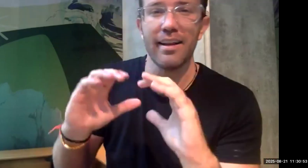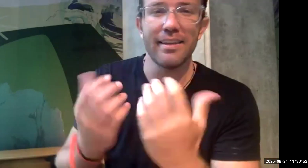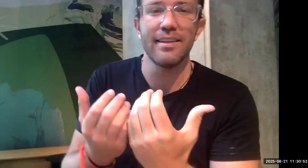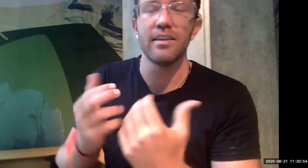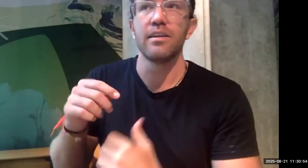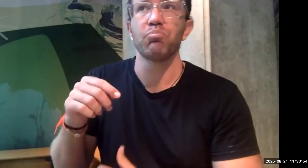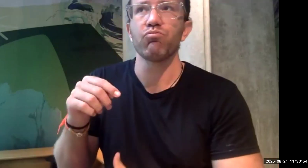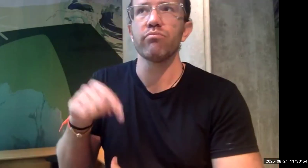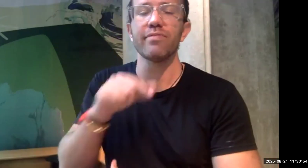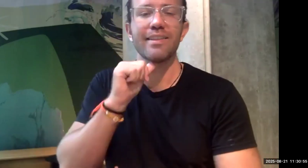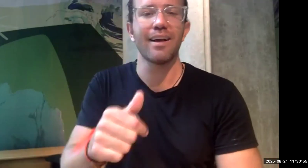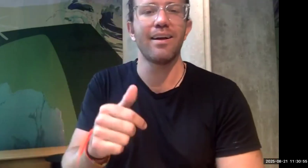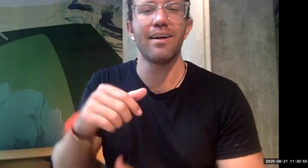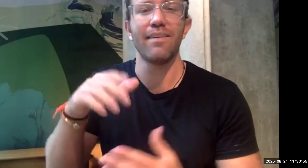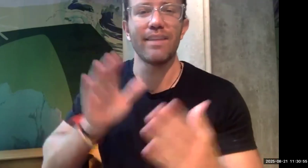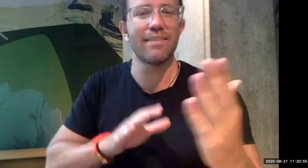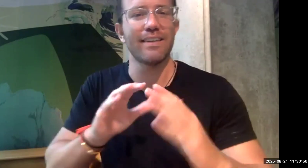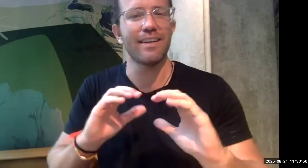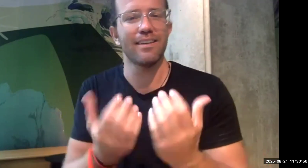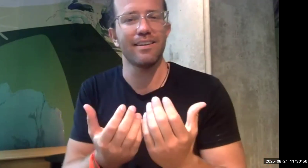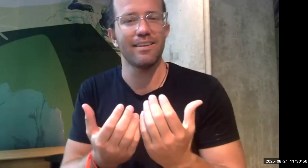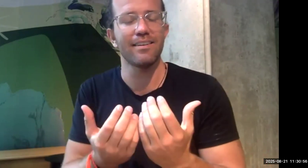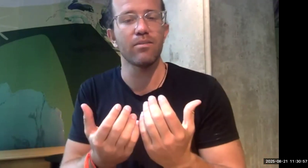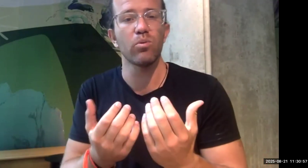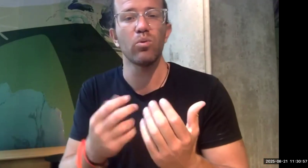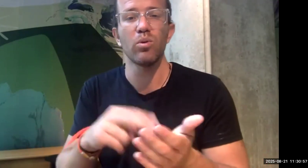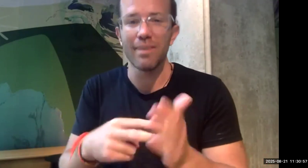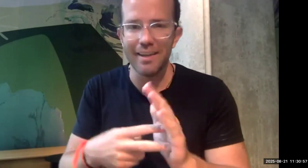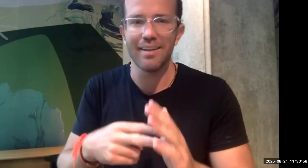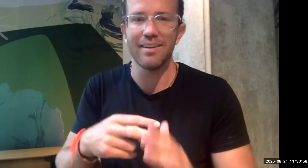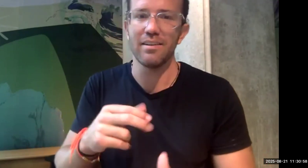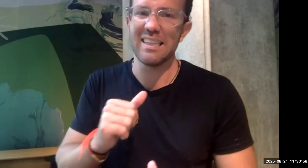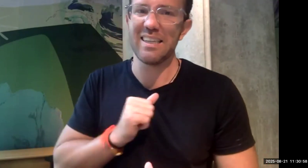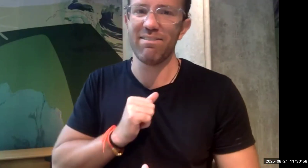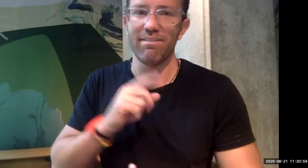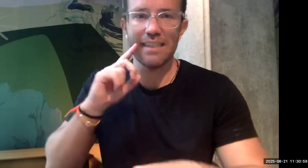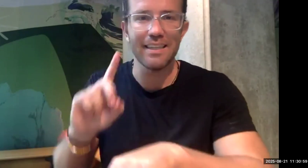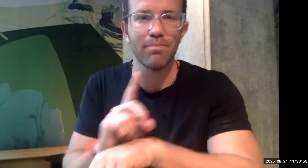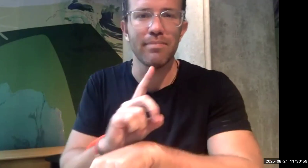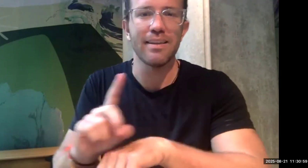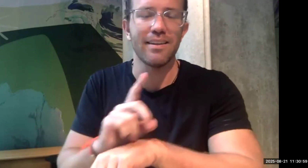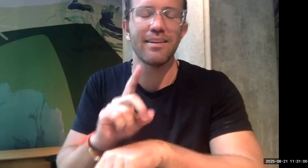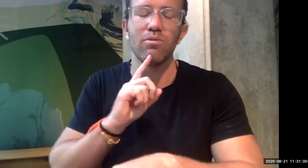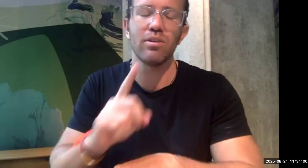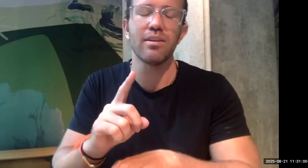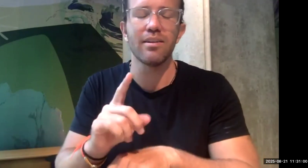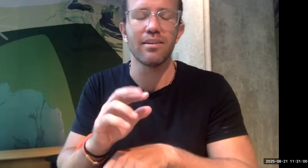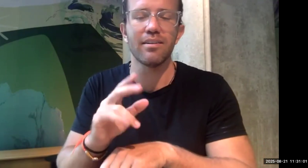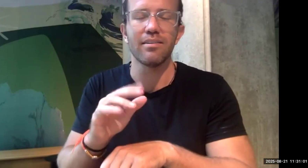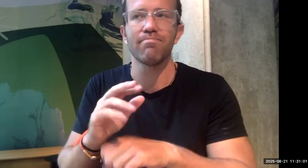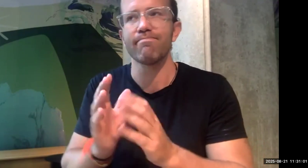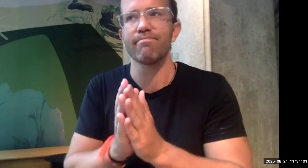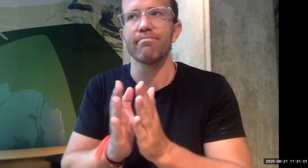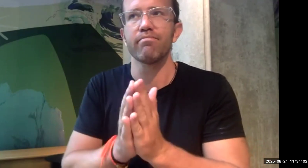It's important to remember this is an online class. It's not an in-person course. And so you have to have a